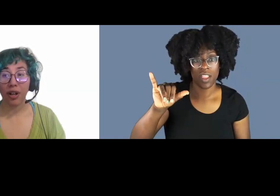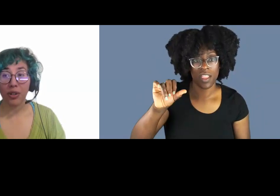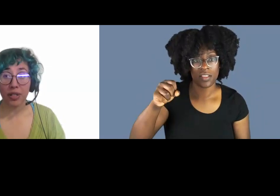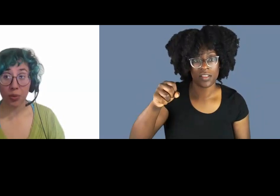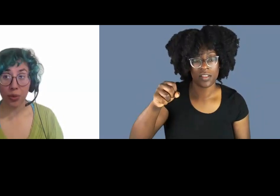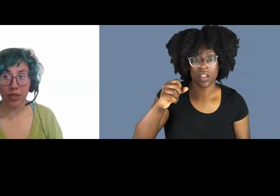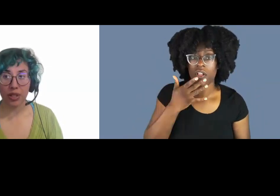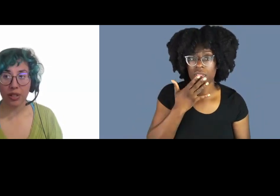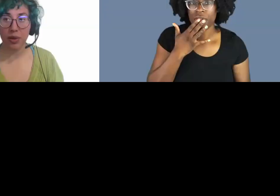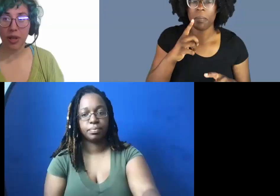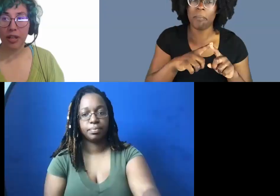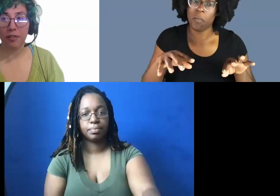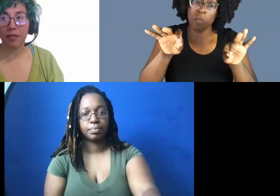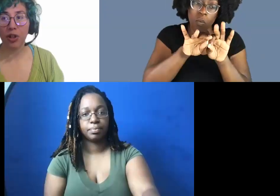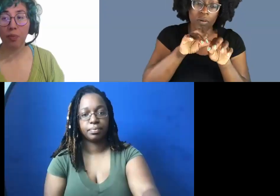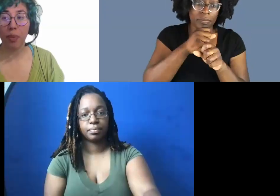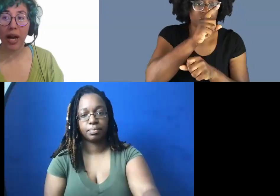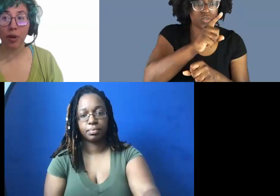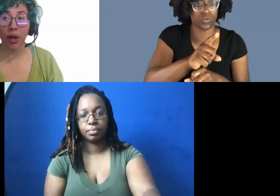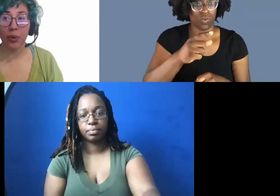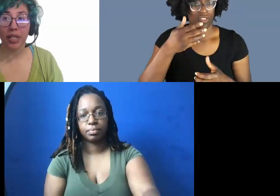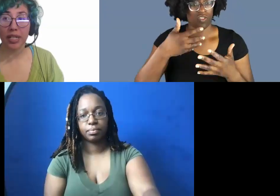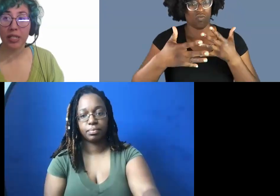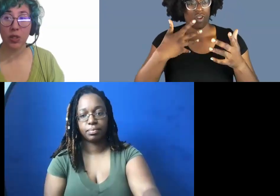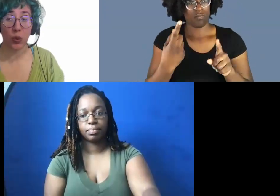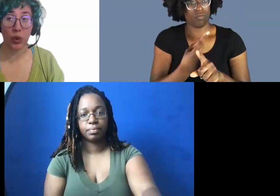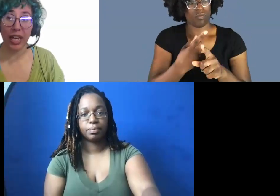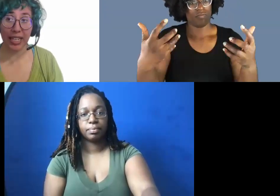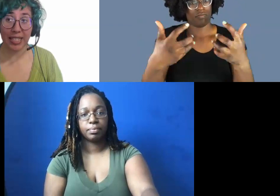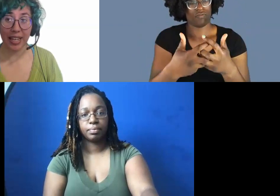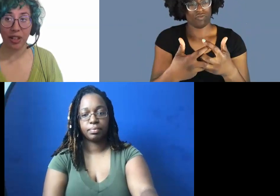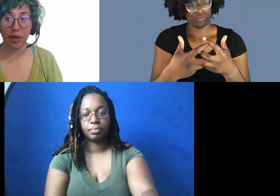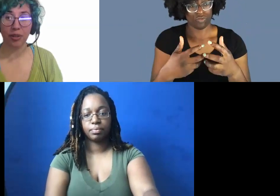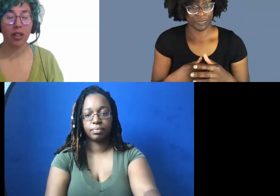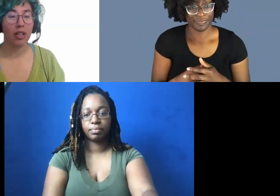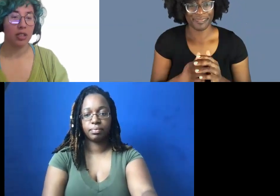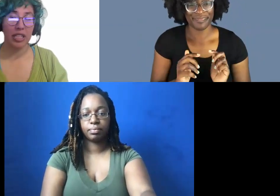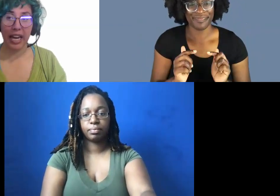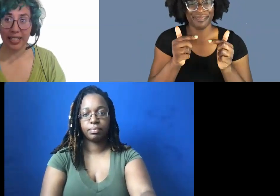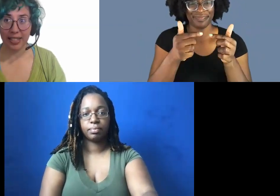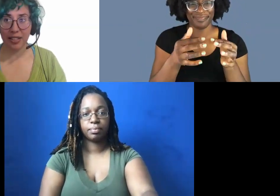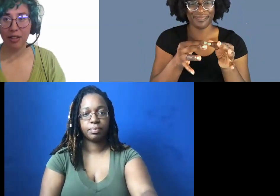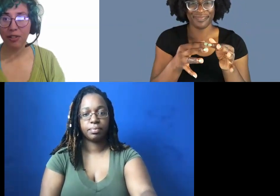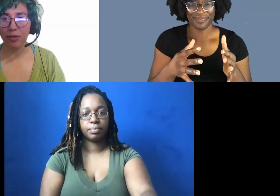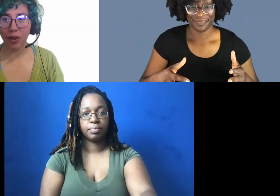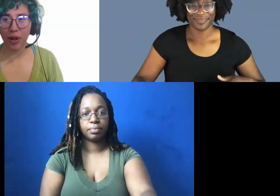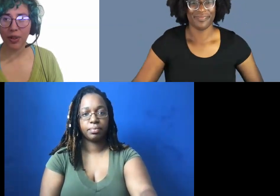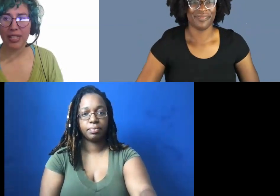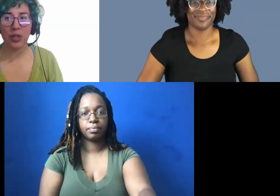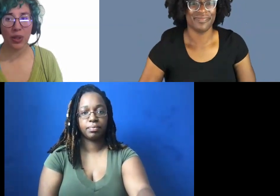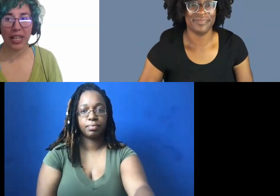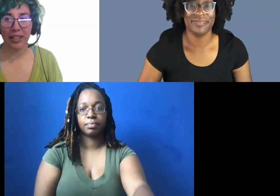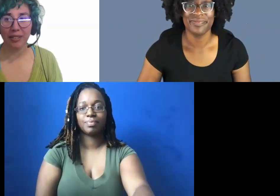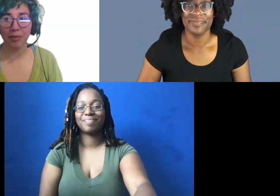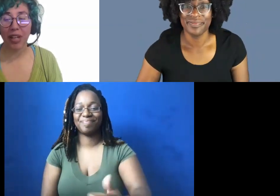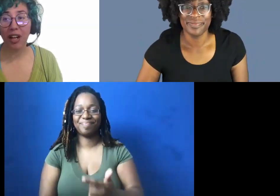and contrast rules. So if your background is too light and your text in the foreground is